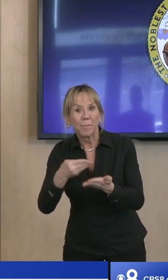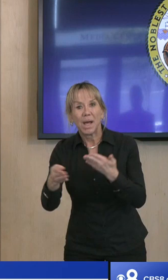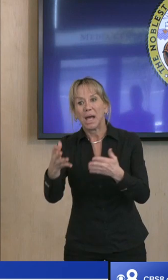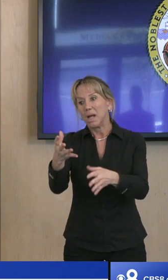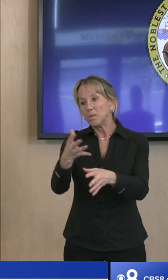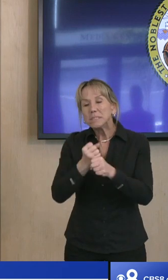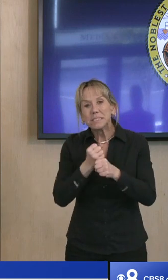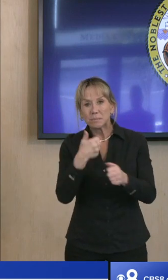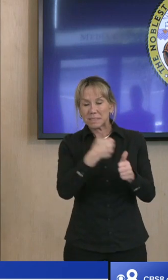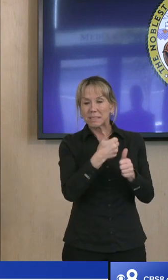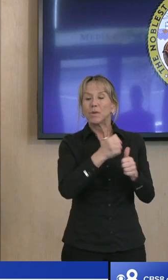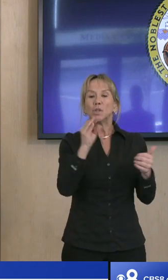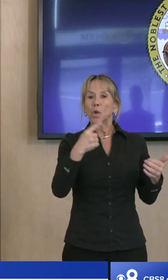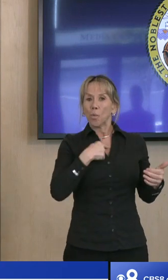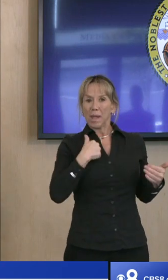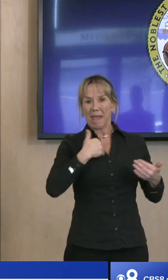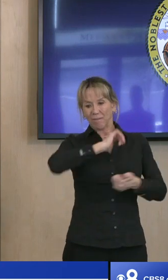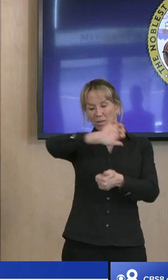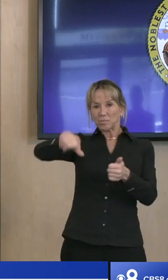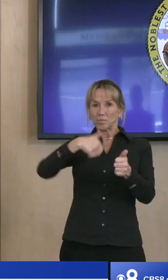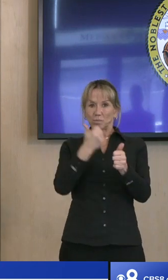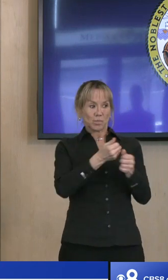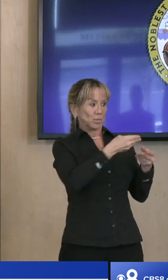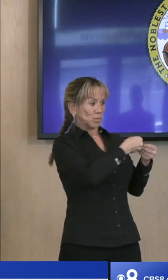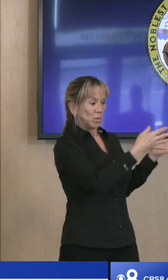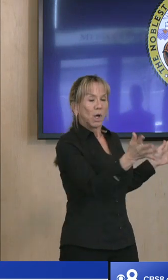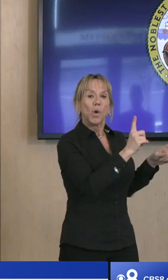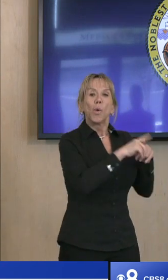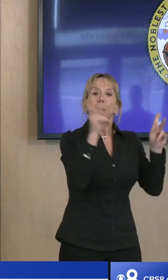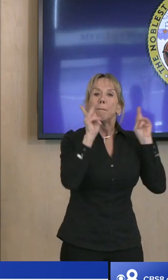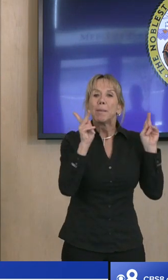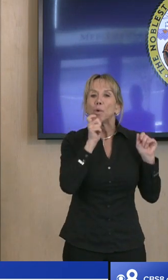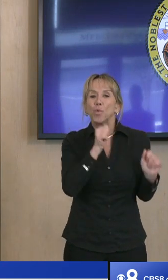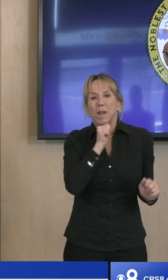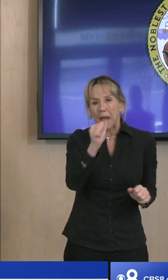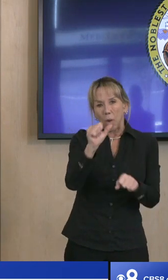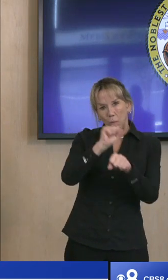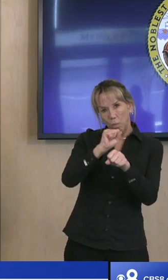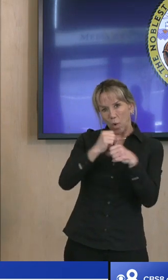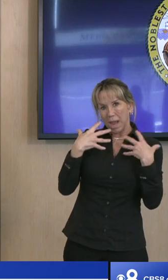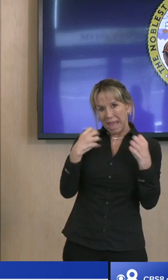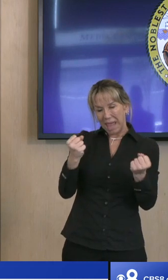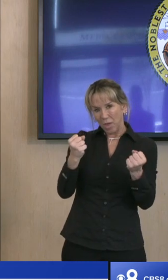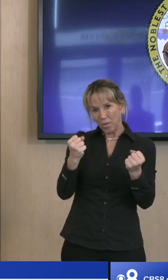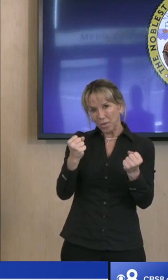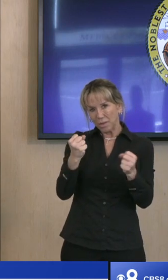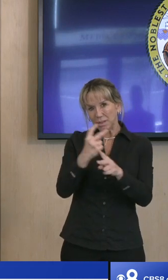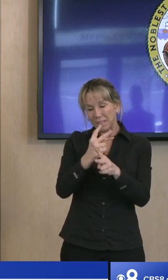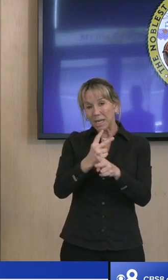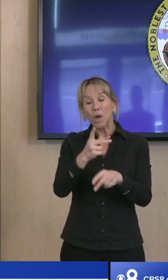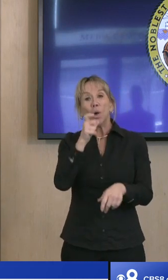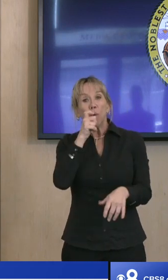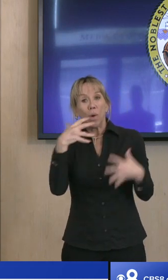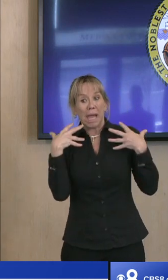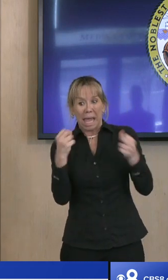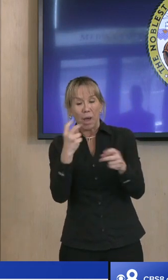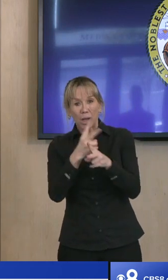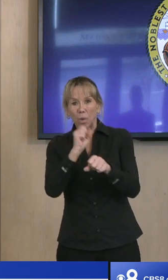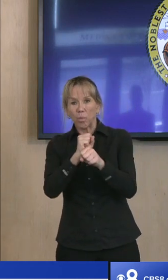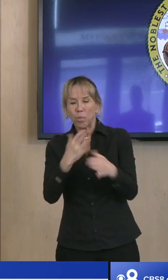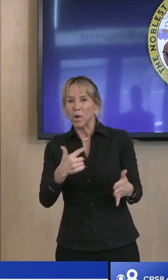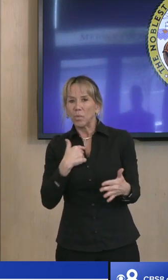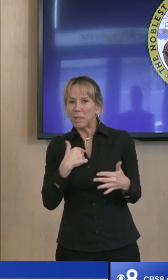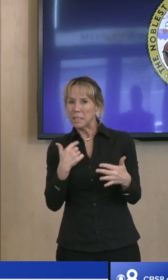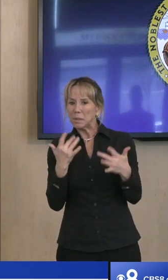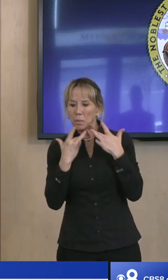them on their own, so that we can give them to non-healthcare workers. We're saving our surgical mask and our